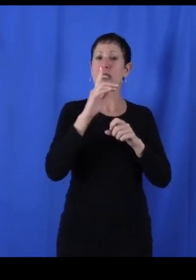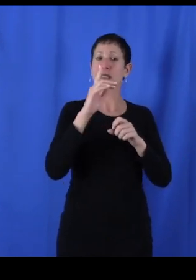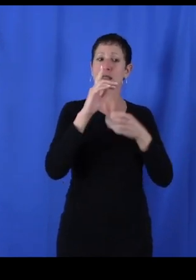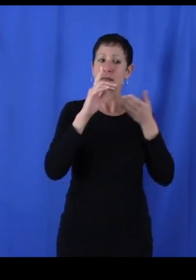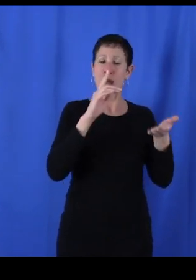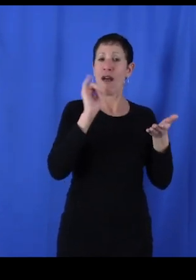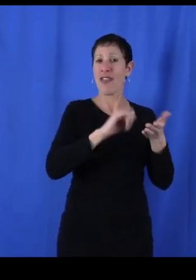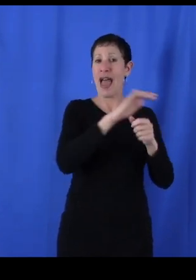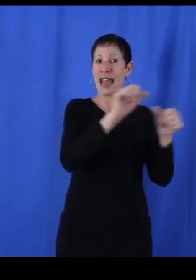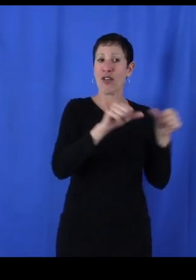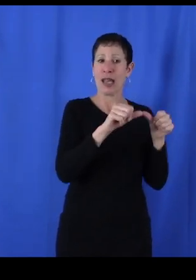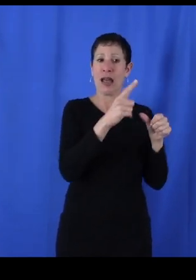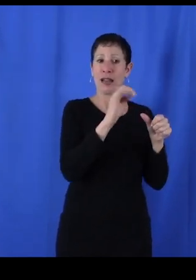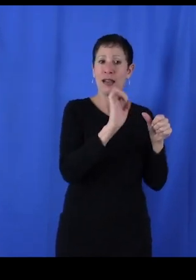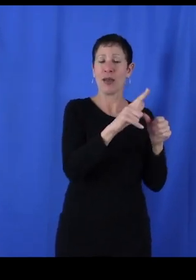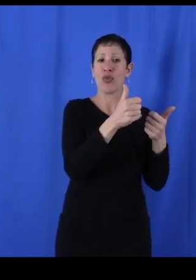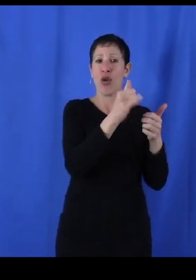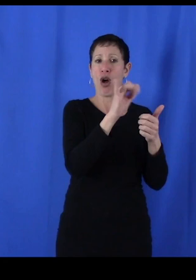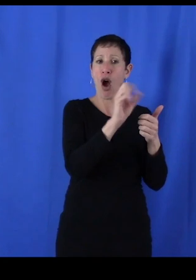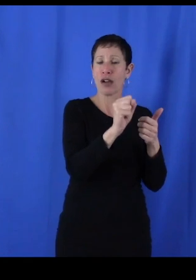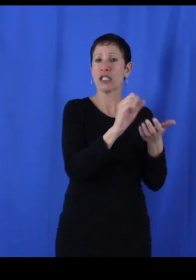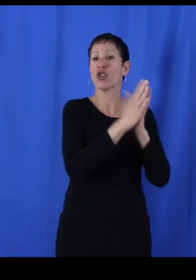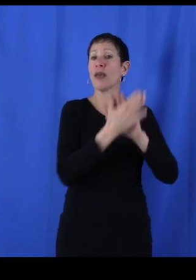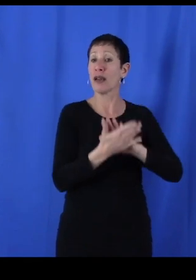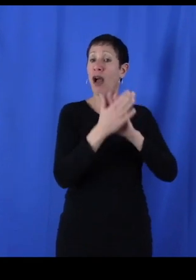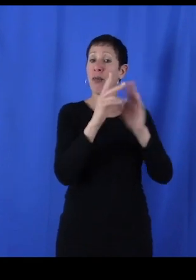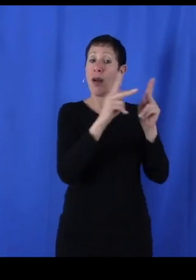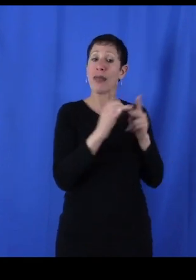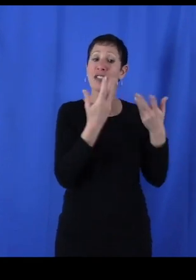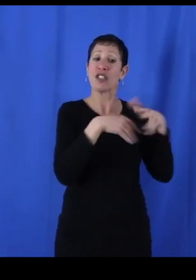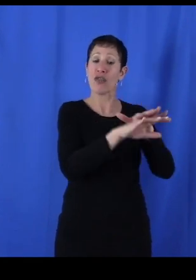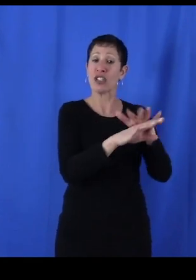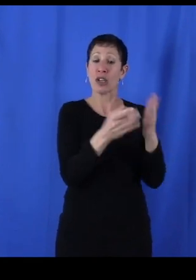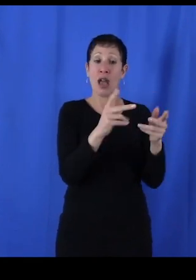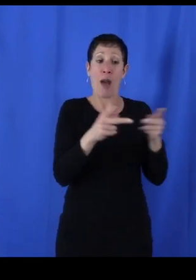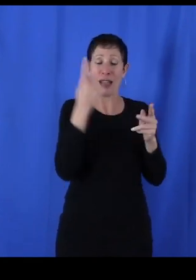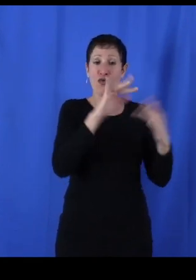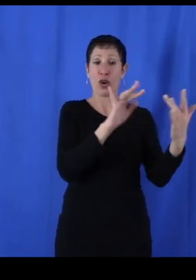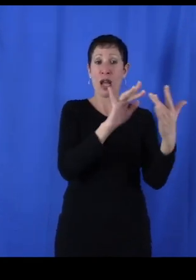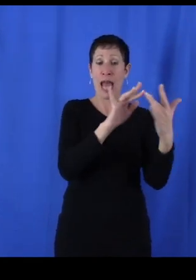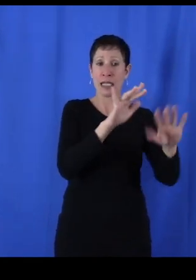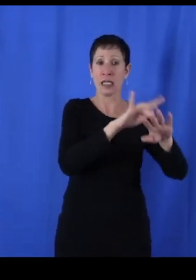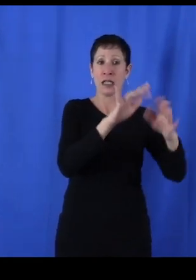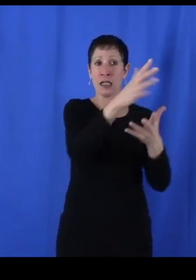space of integration, as a space of contact. But to do so, we have to do more than